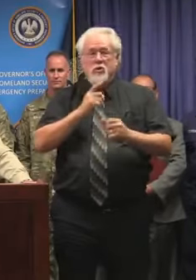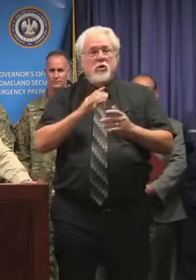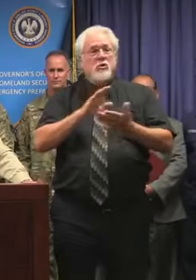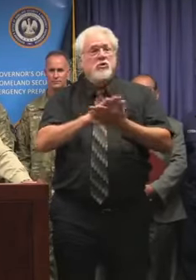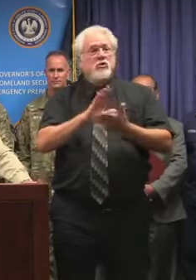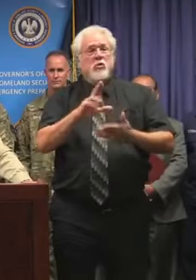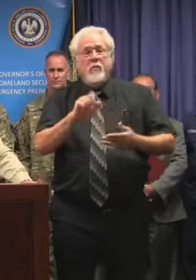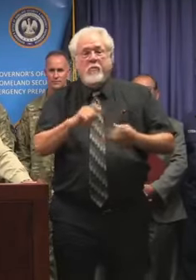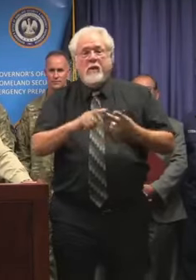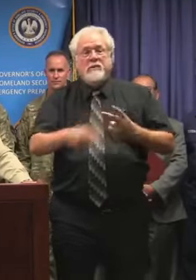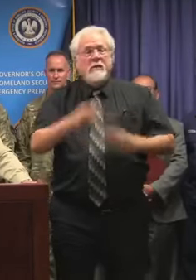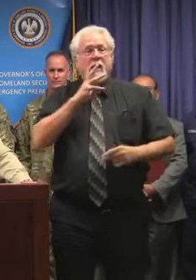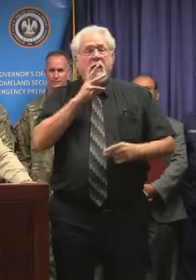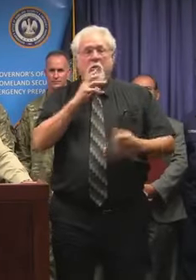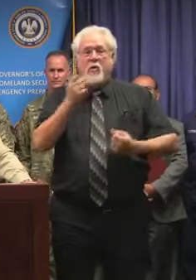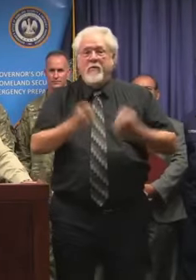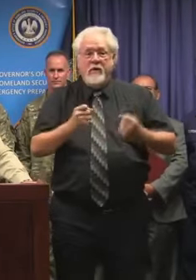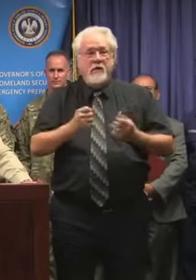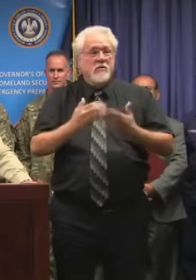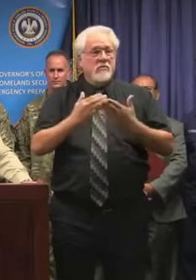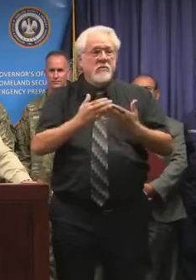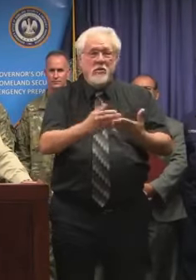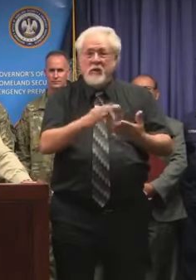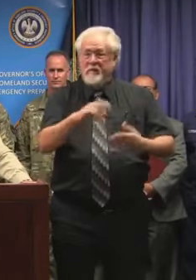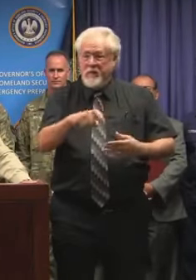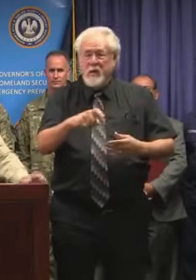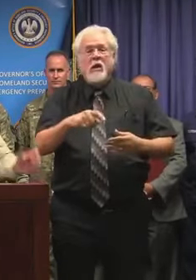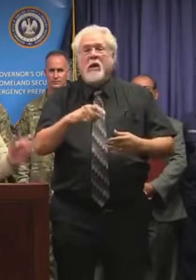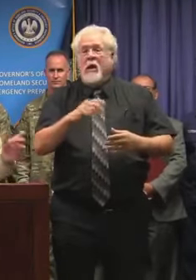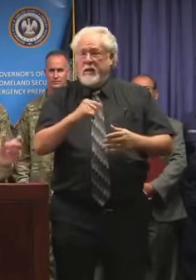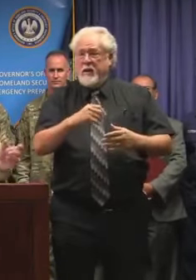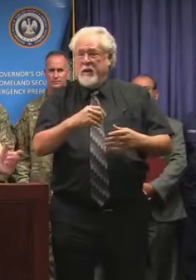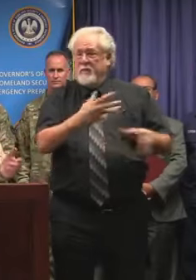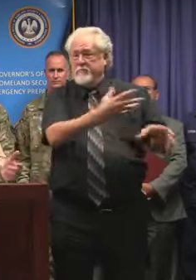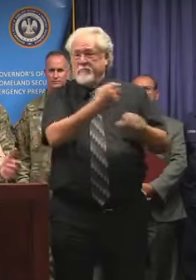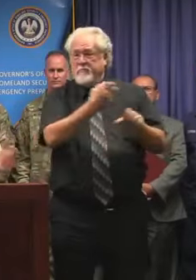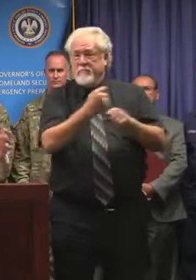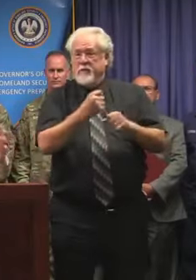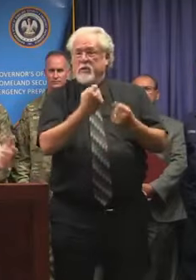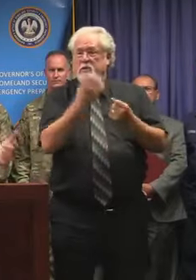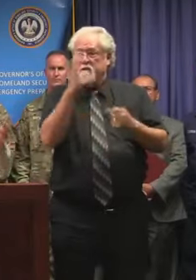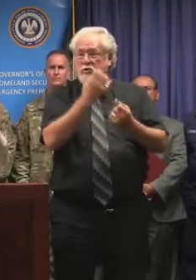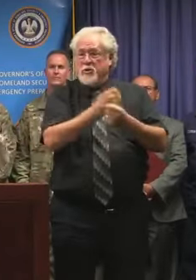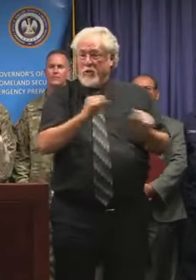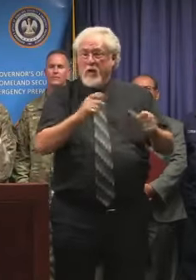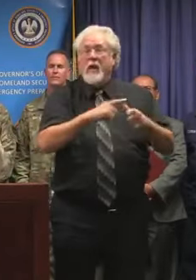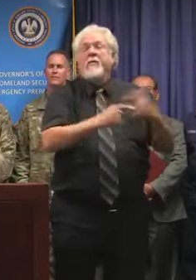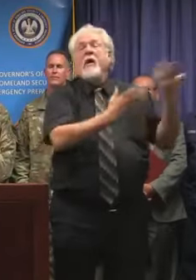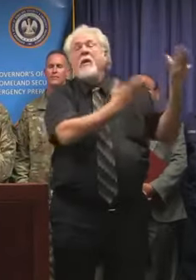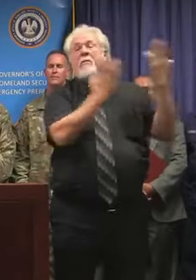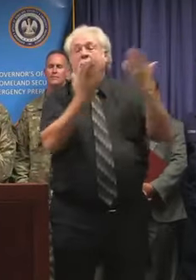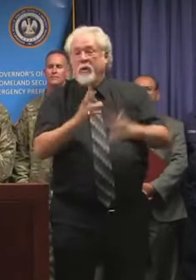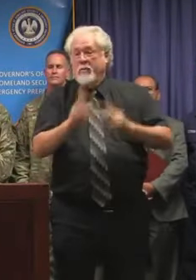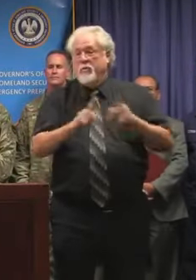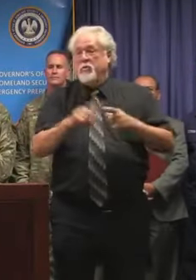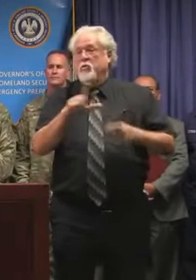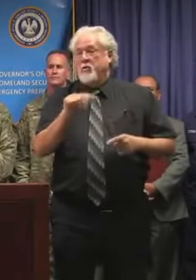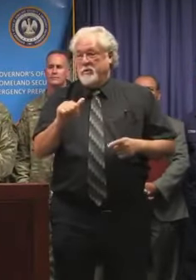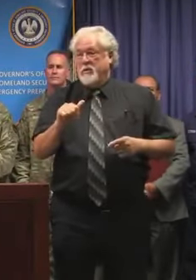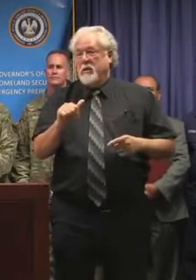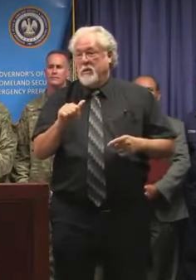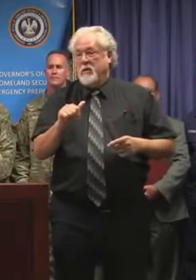high water vehicles, vessels if needed, that we're able to effectuate those search and rescues and then bring those people into